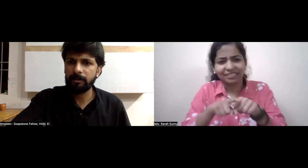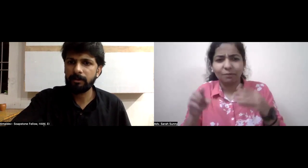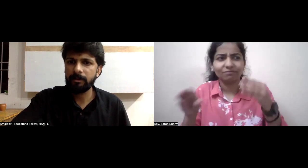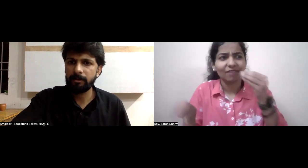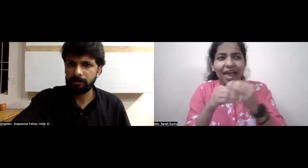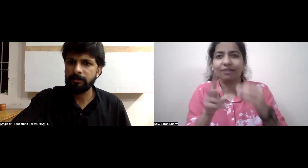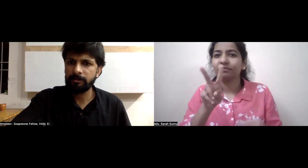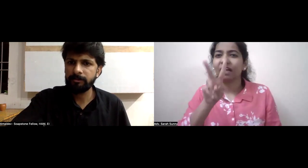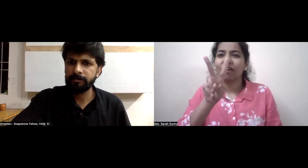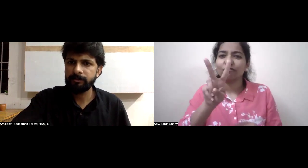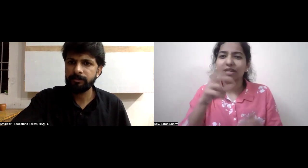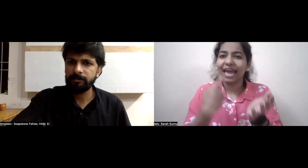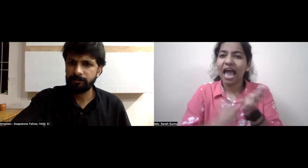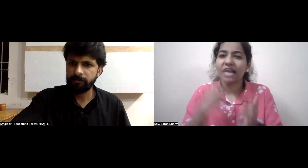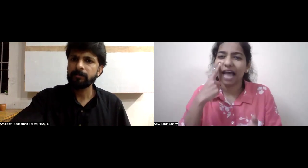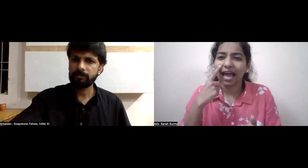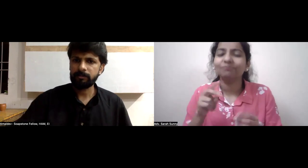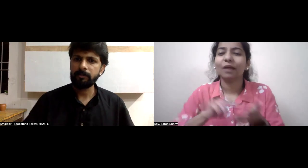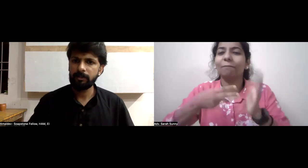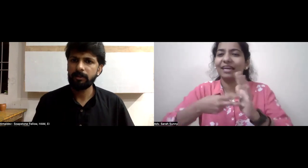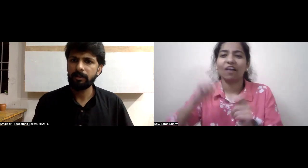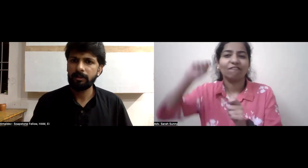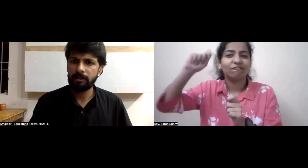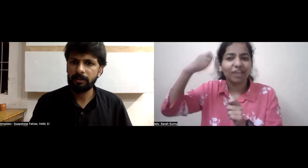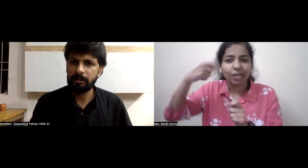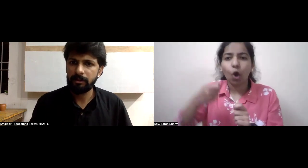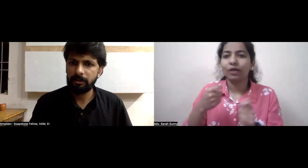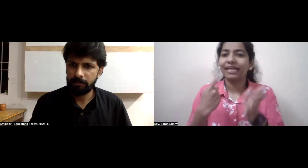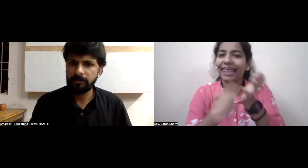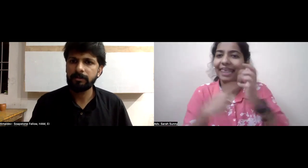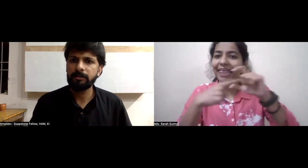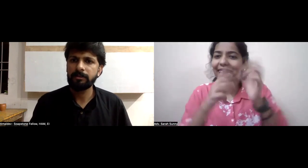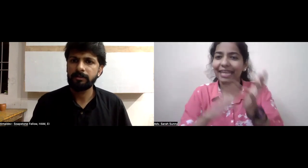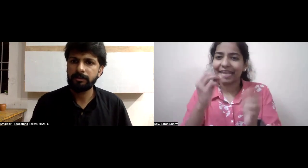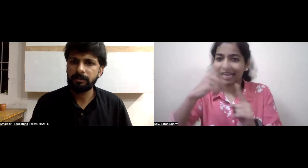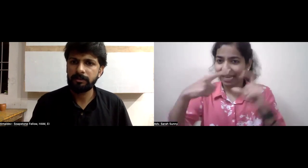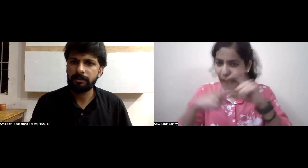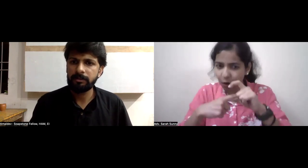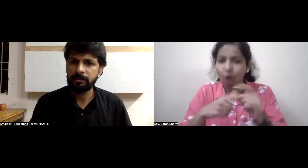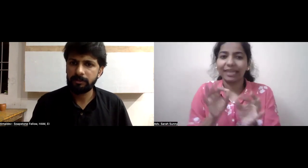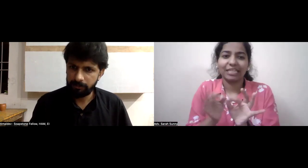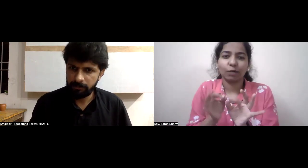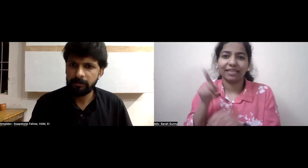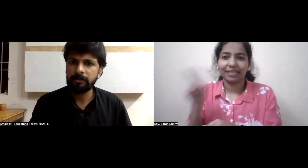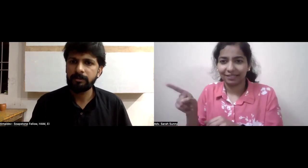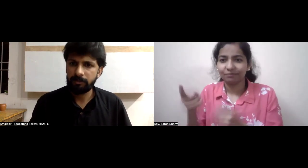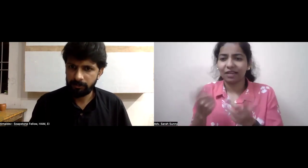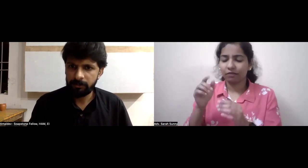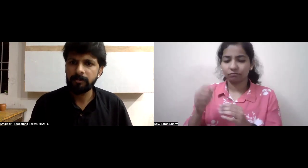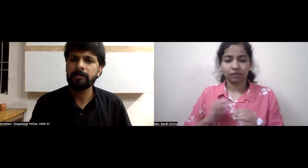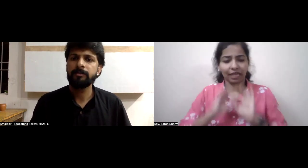pathways. So I also suggest that there should be the VRS, the video